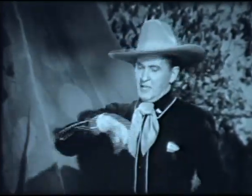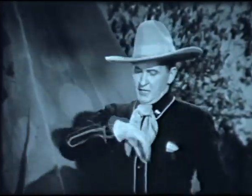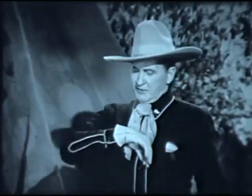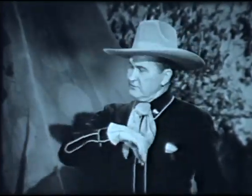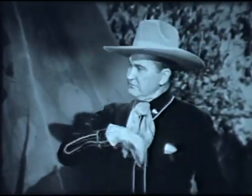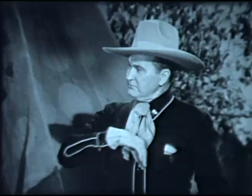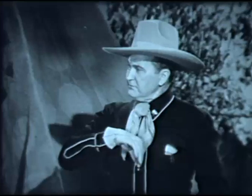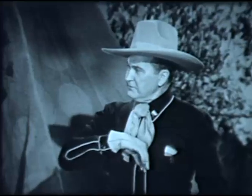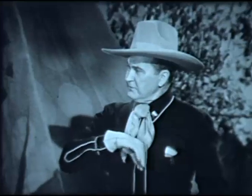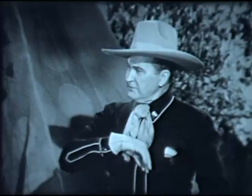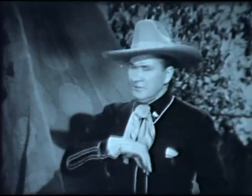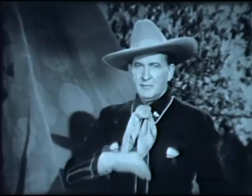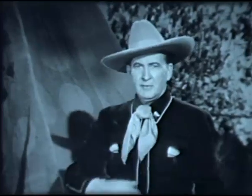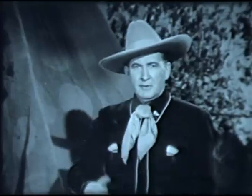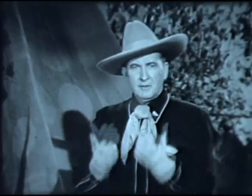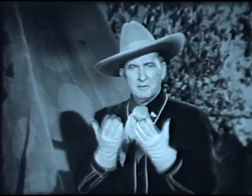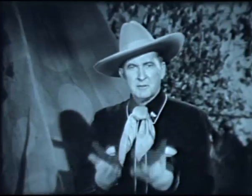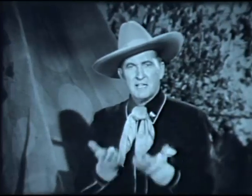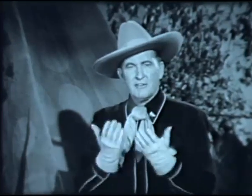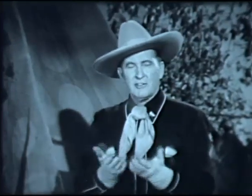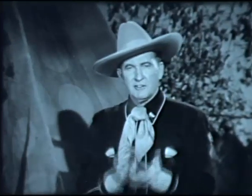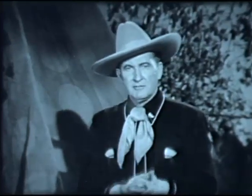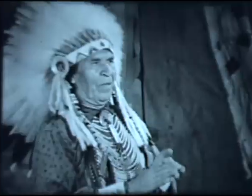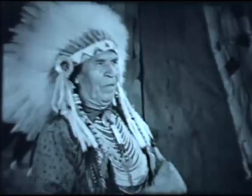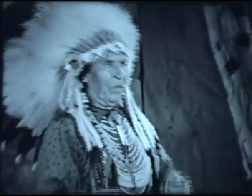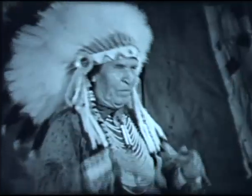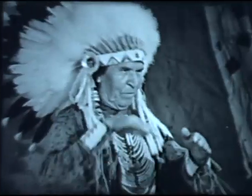heart was heavy.